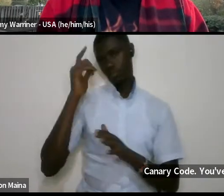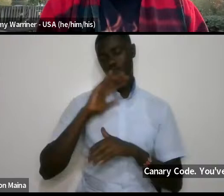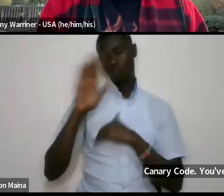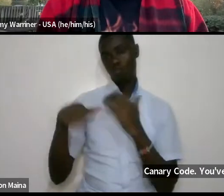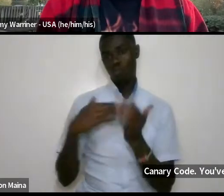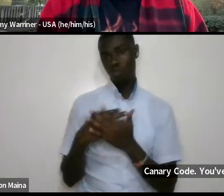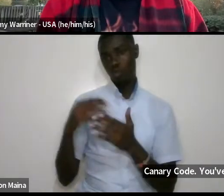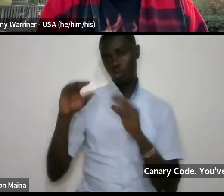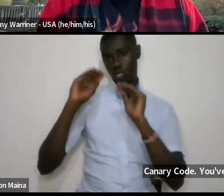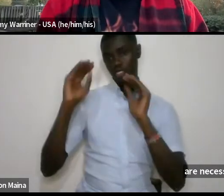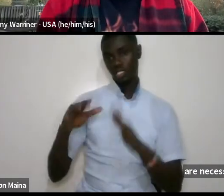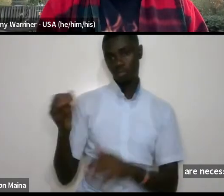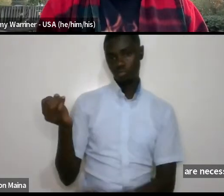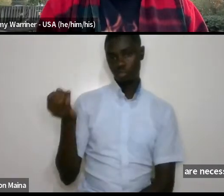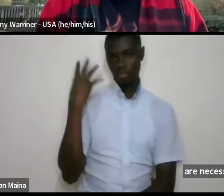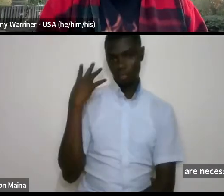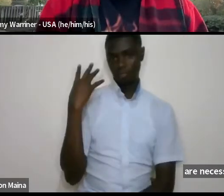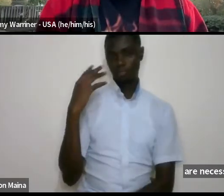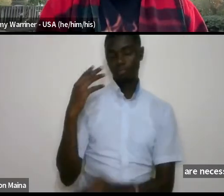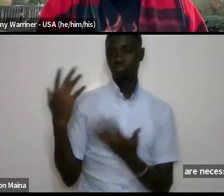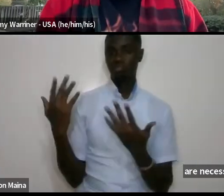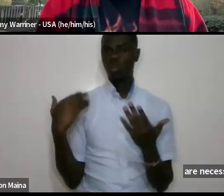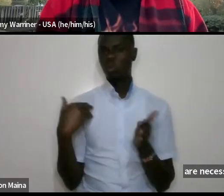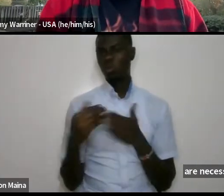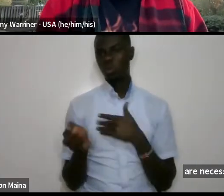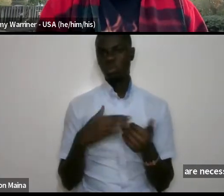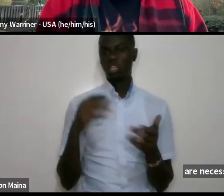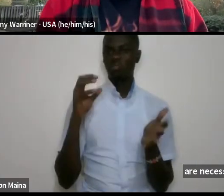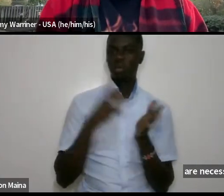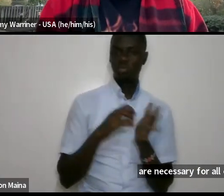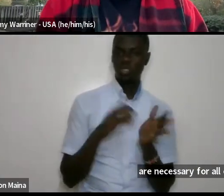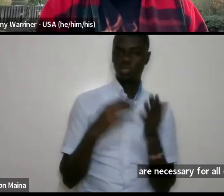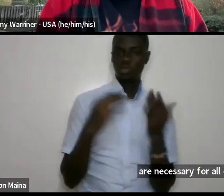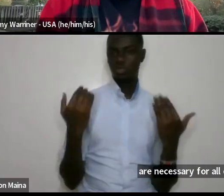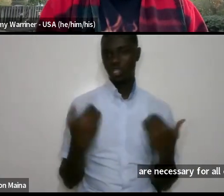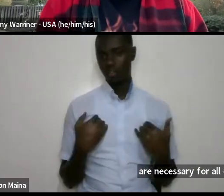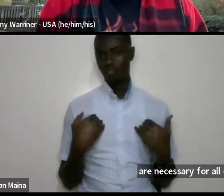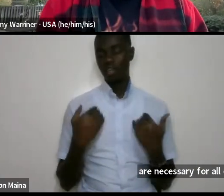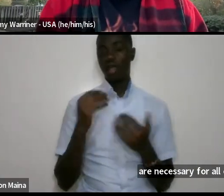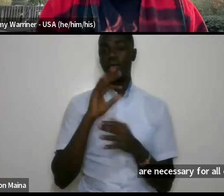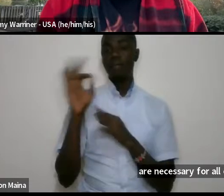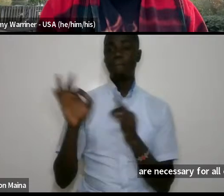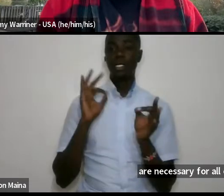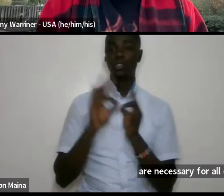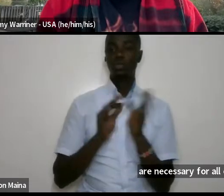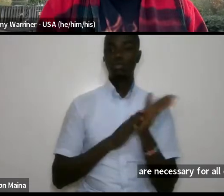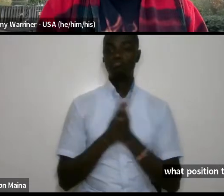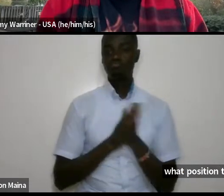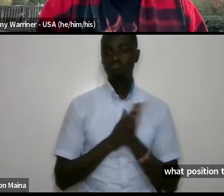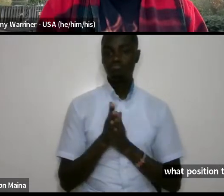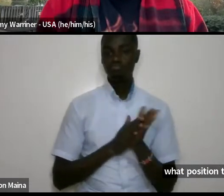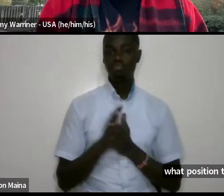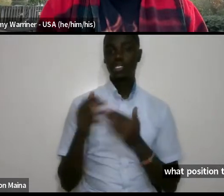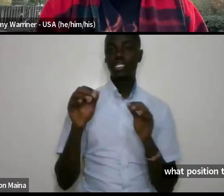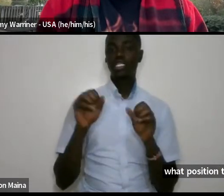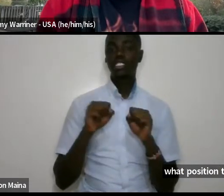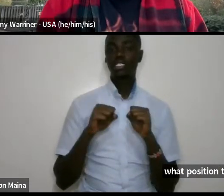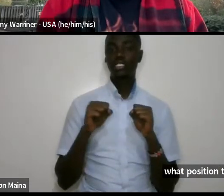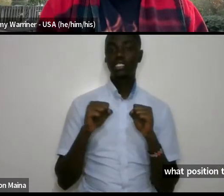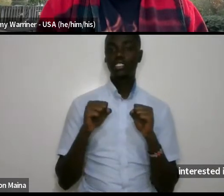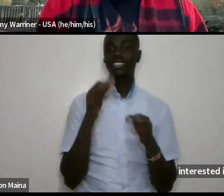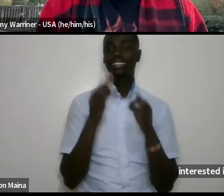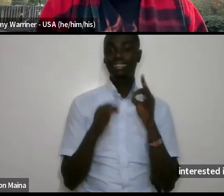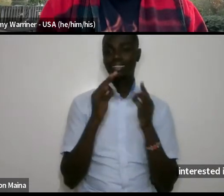educators to understand, no matter what position that they're in. I'm particularly interested in the social justice piece,